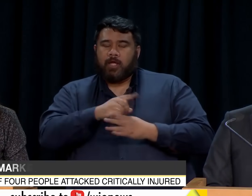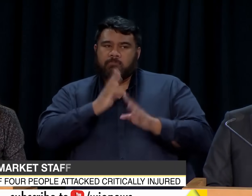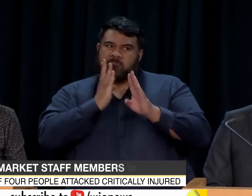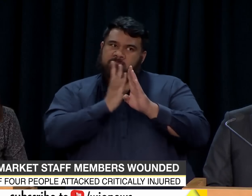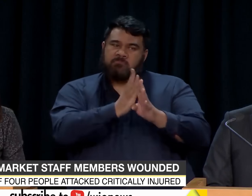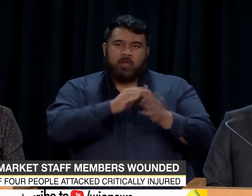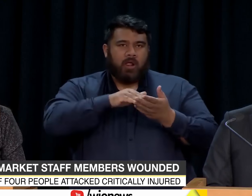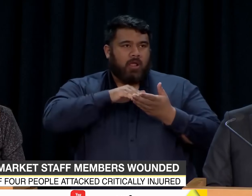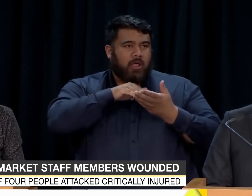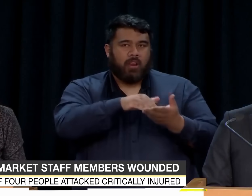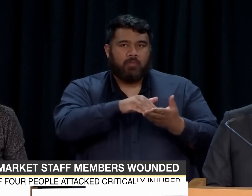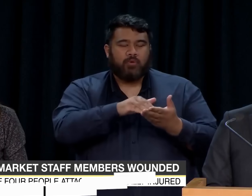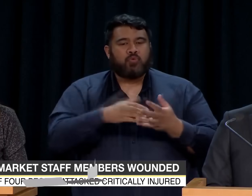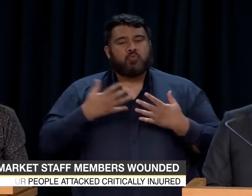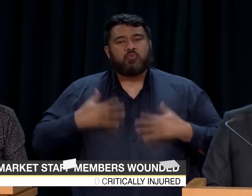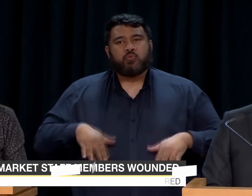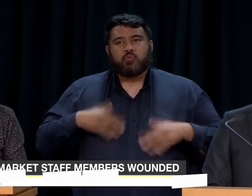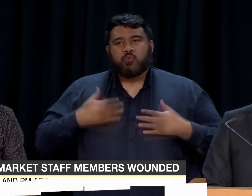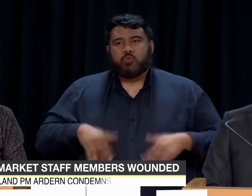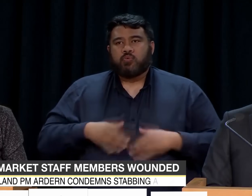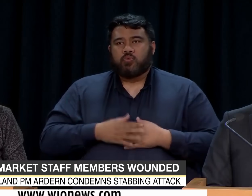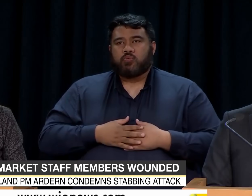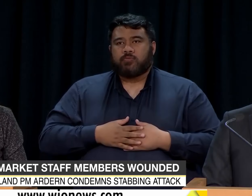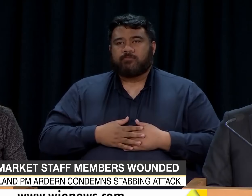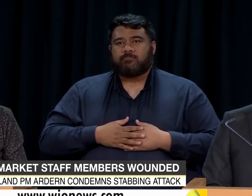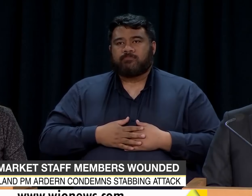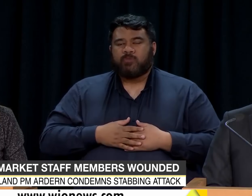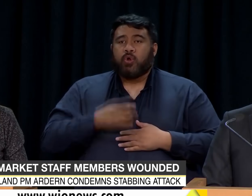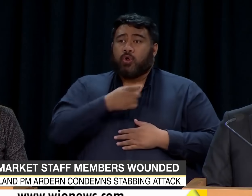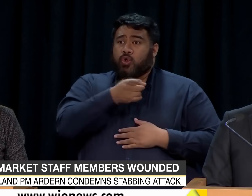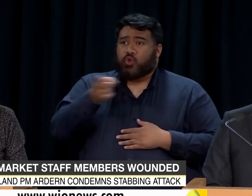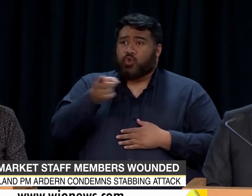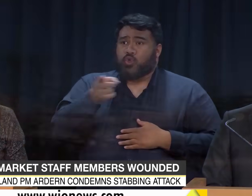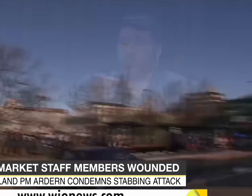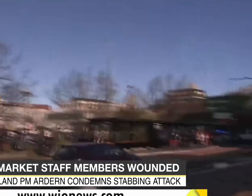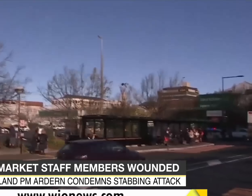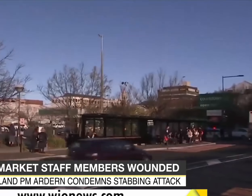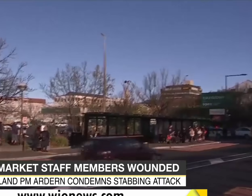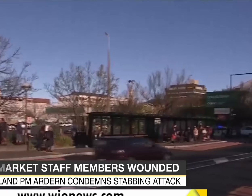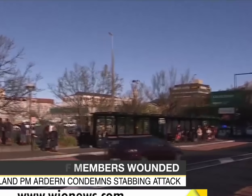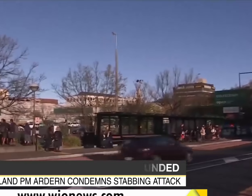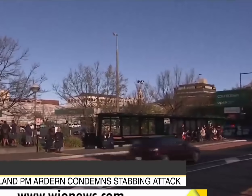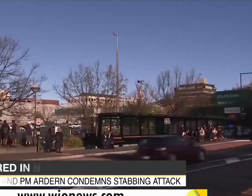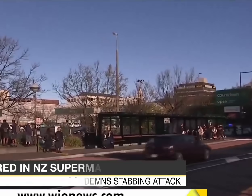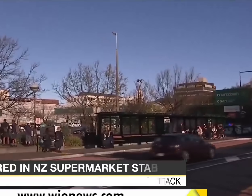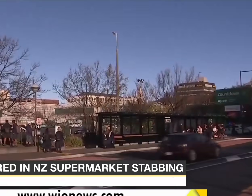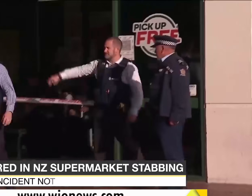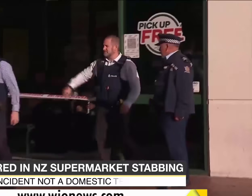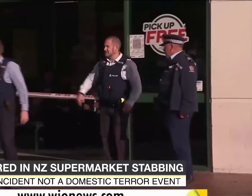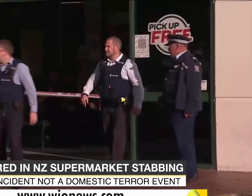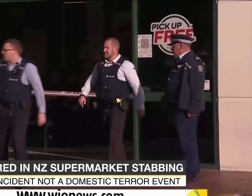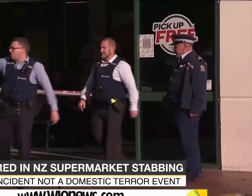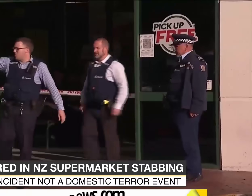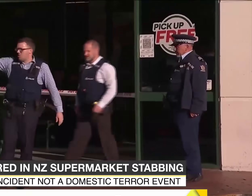them. Our thoughts are with all those who have been affected by this attack. Now, the suspect has also